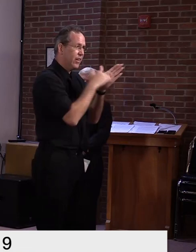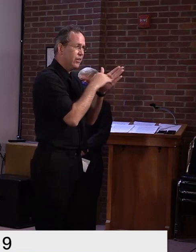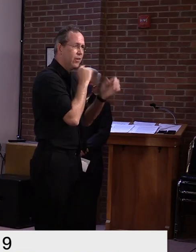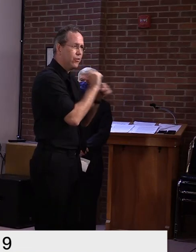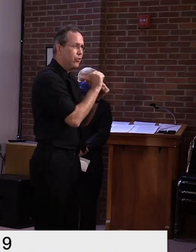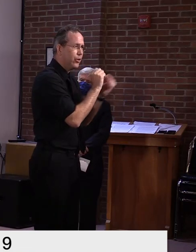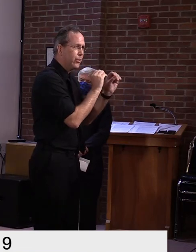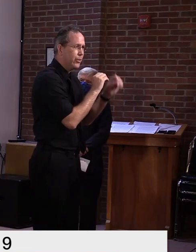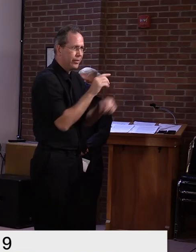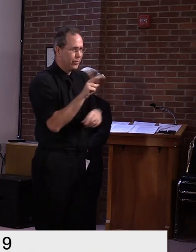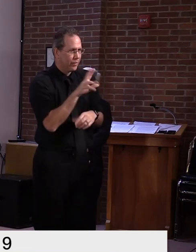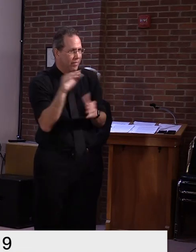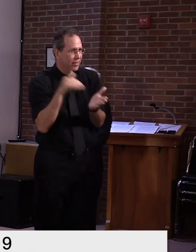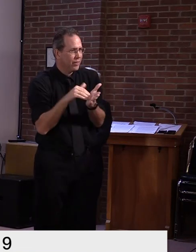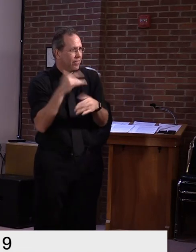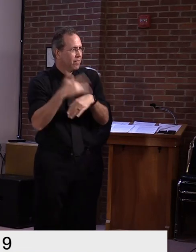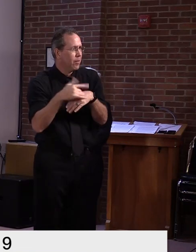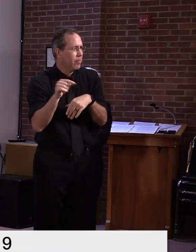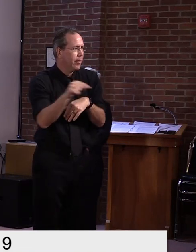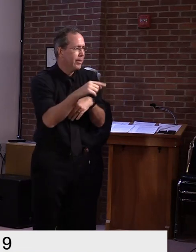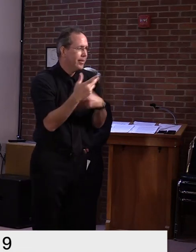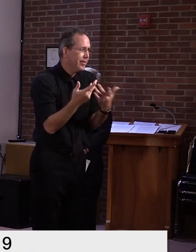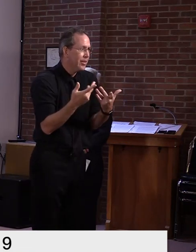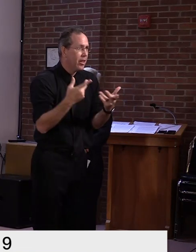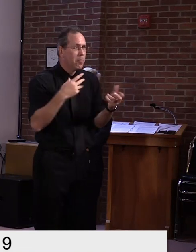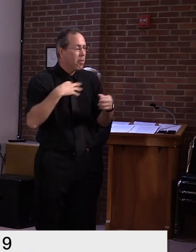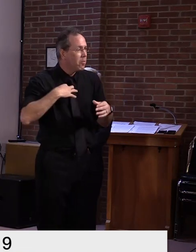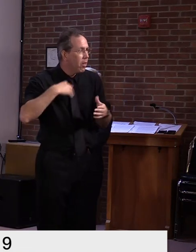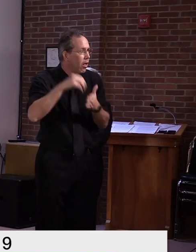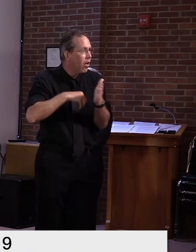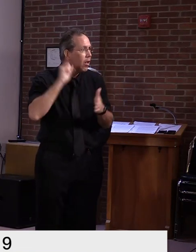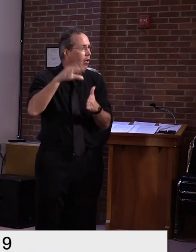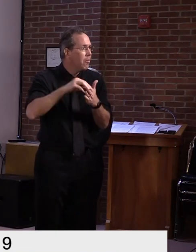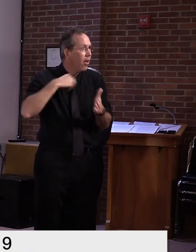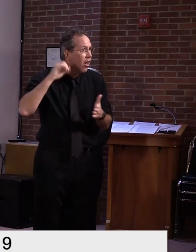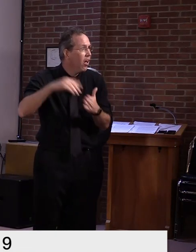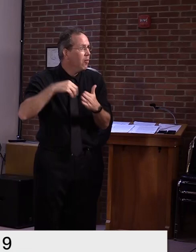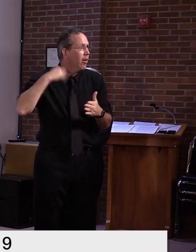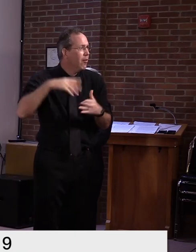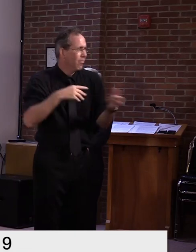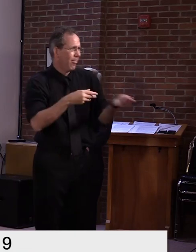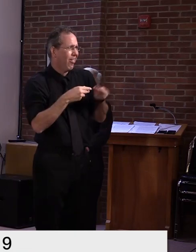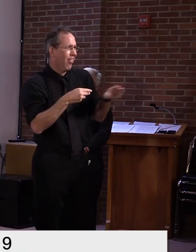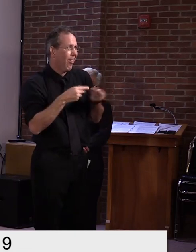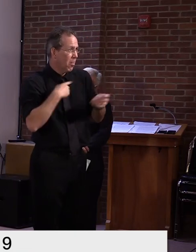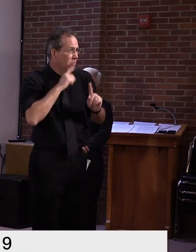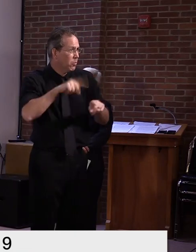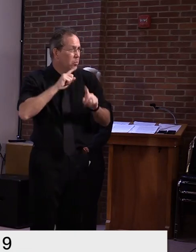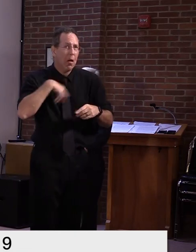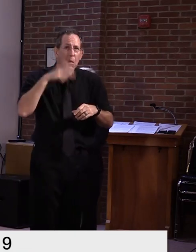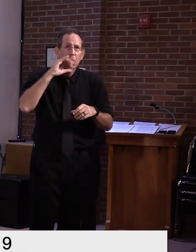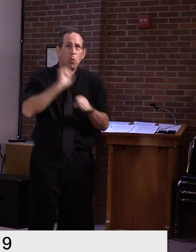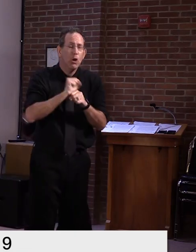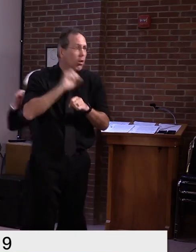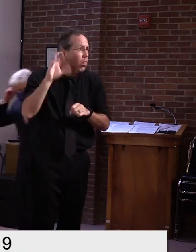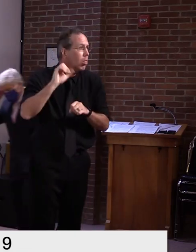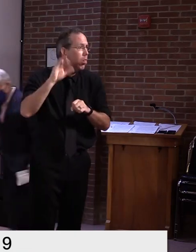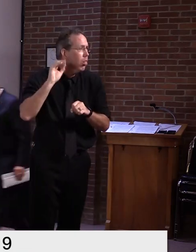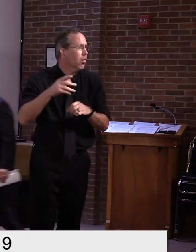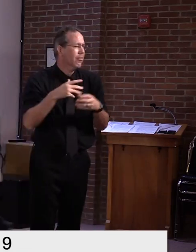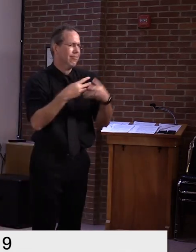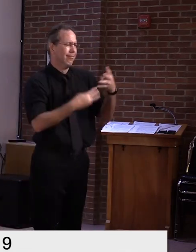have to do this when we know that there isn't jobs available in their fields. Secretary